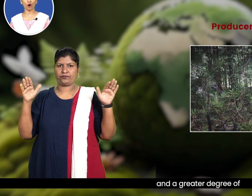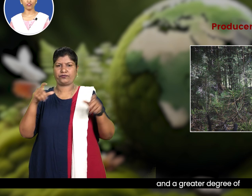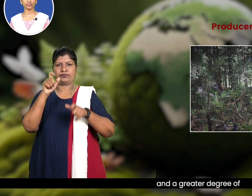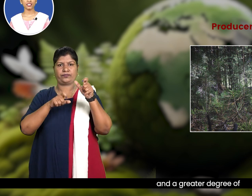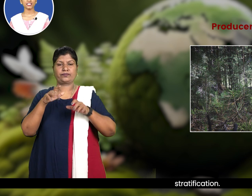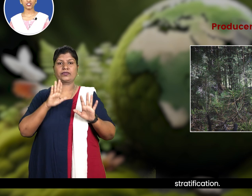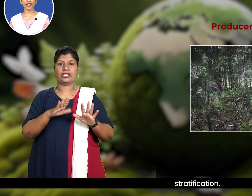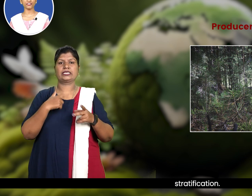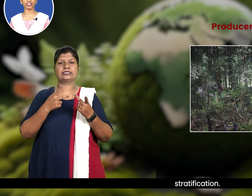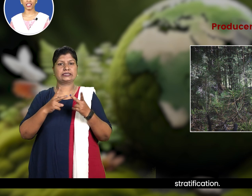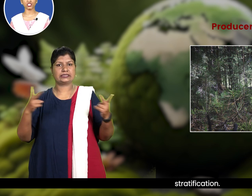of stratification.